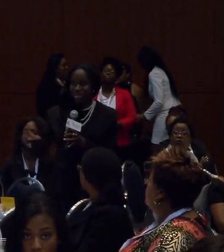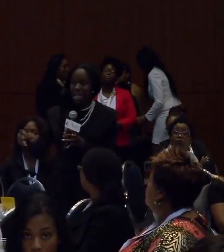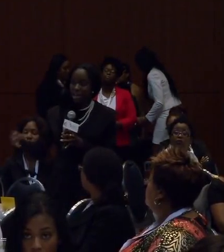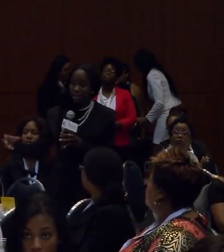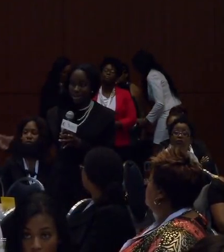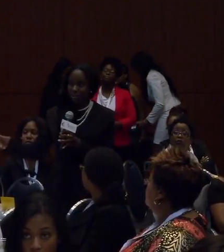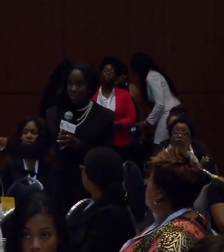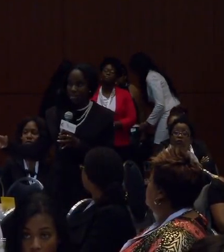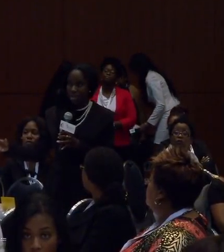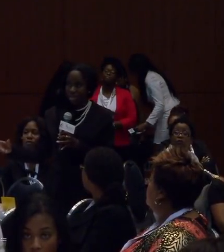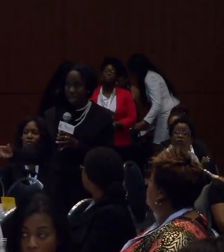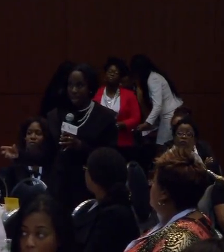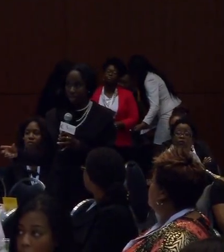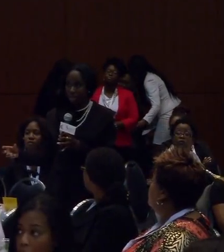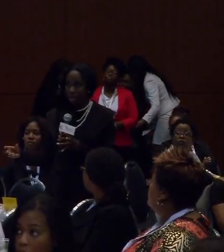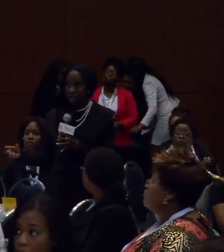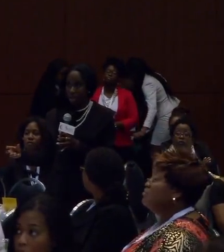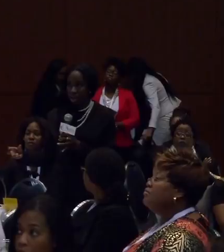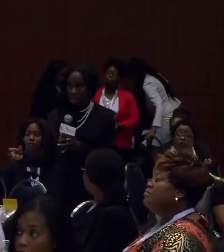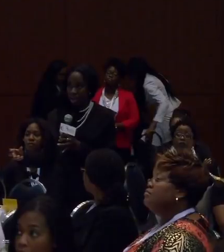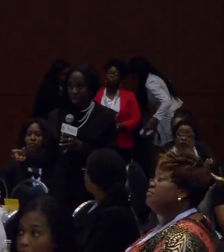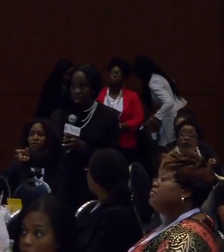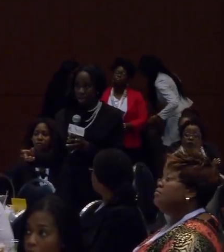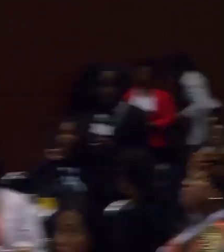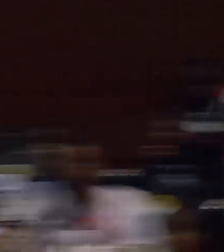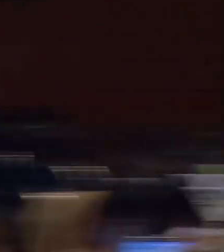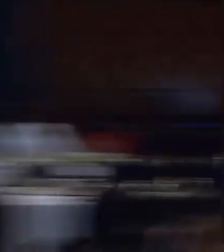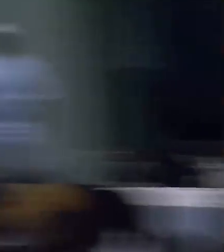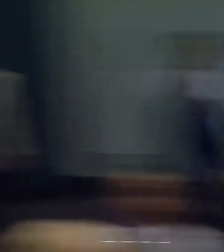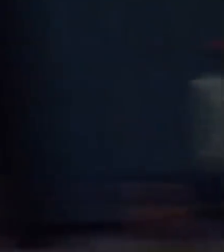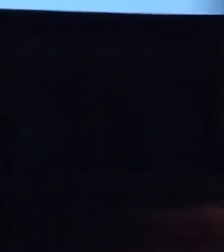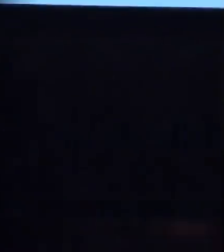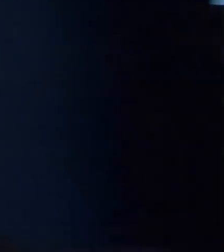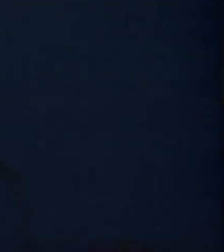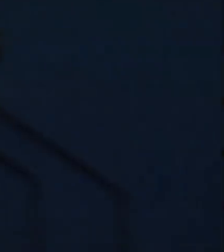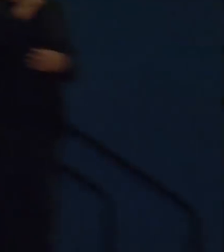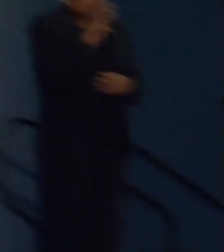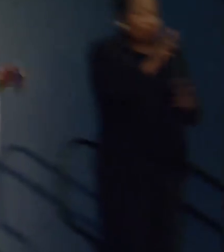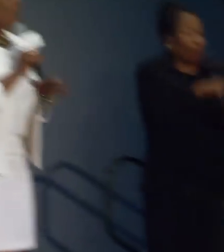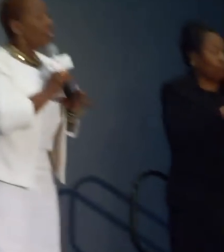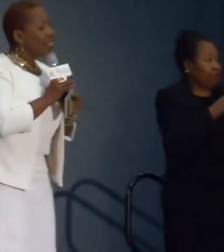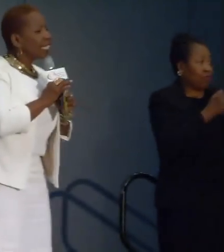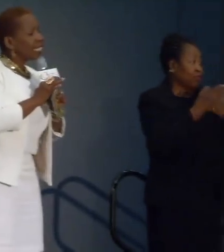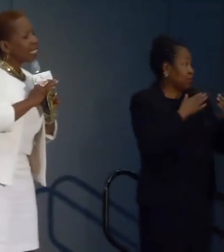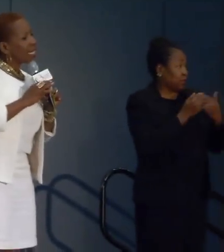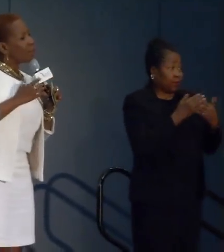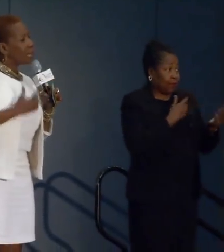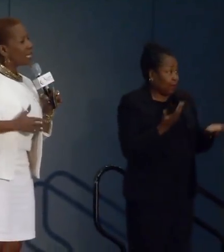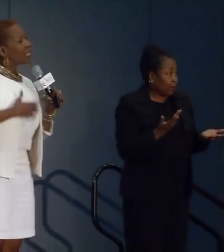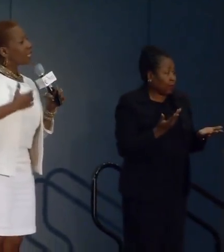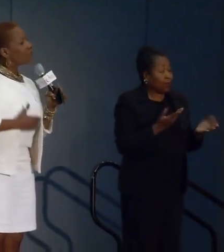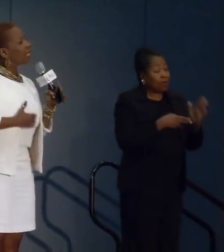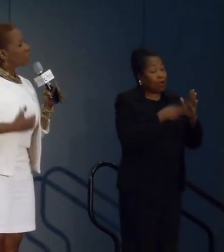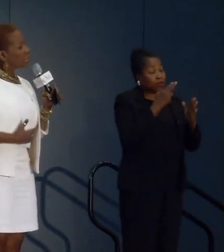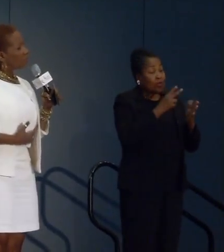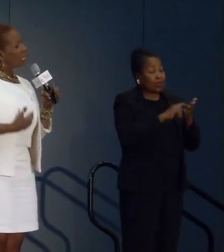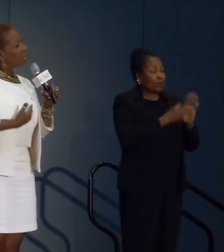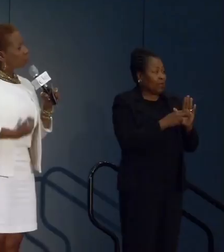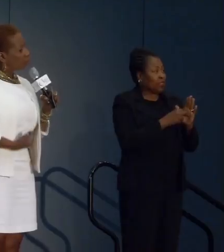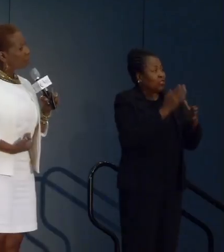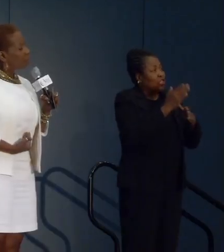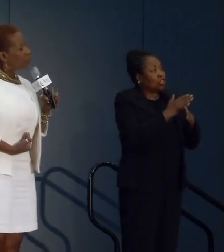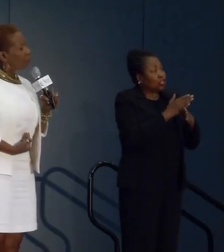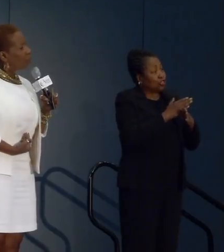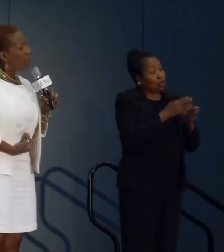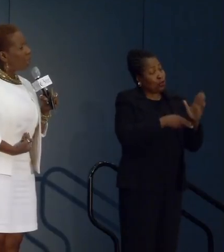you sustain yourself in the meantime? You never have to be inauthentic. I don't care where you are. Authenticity means simply sharing